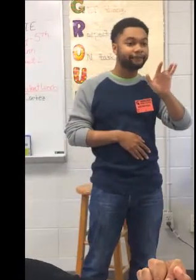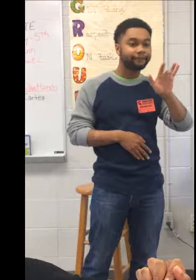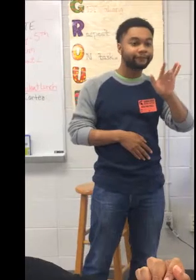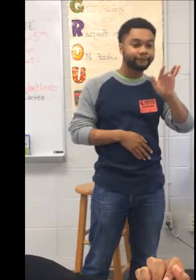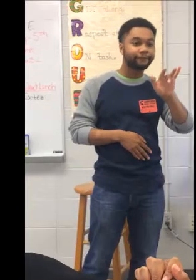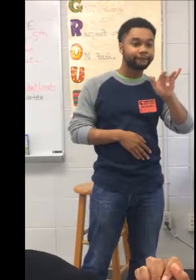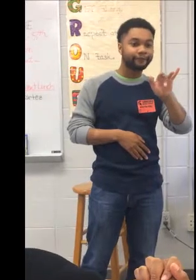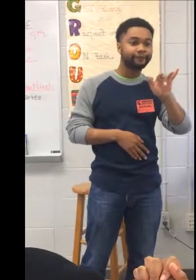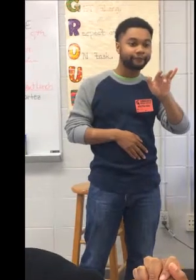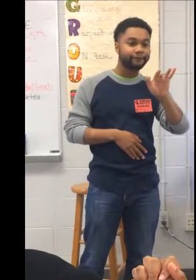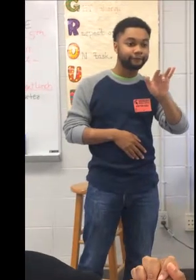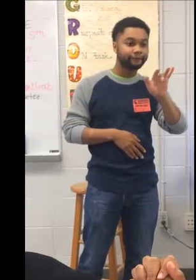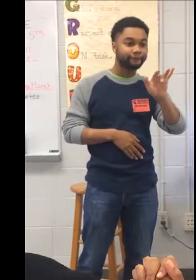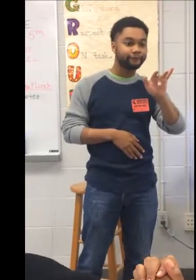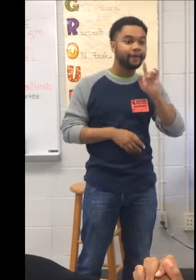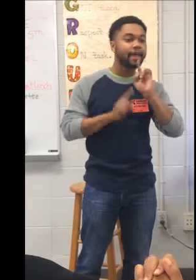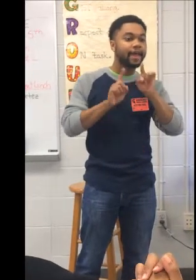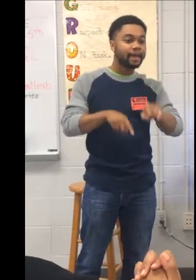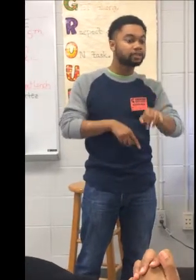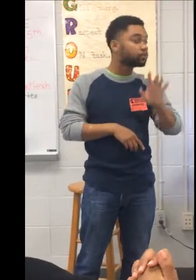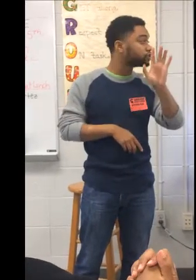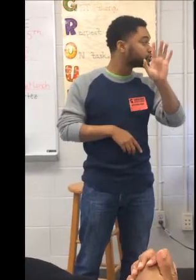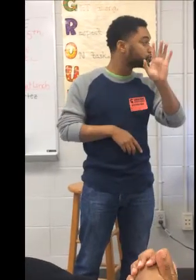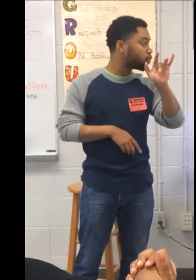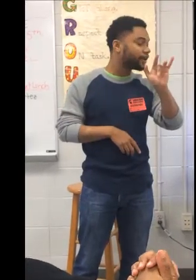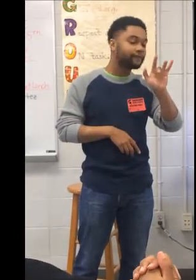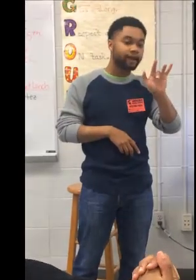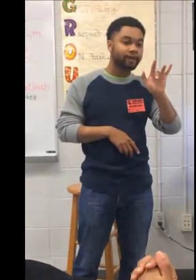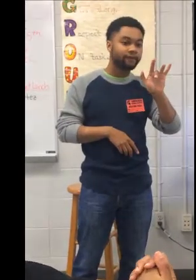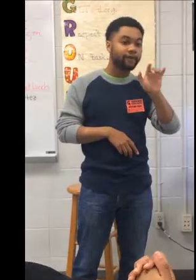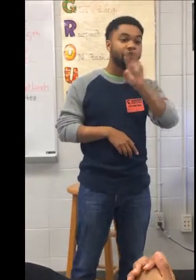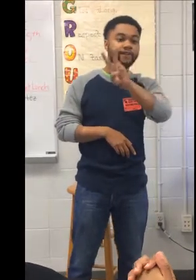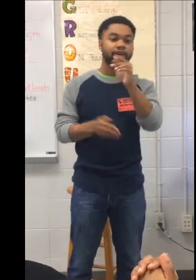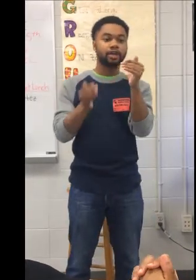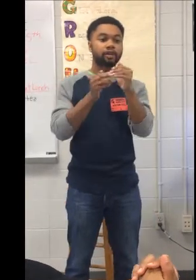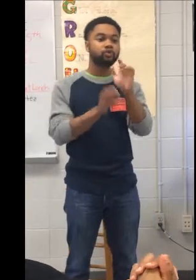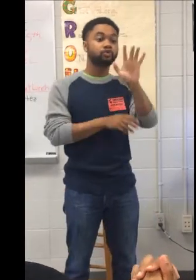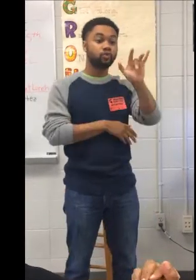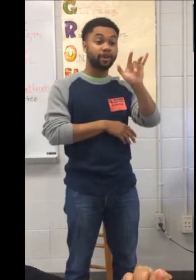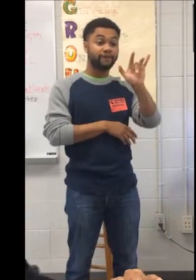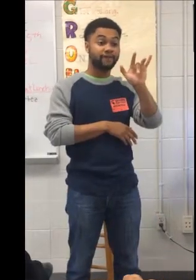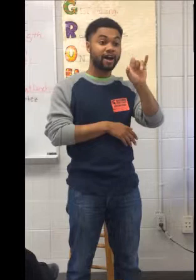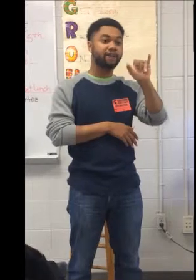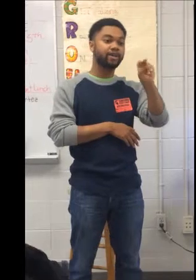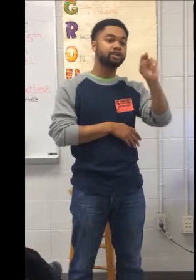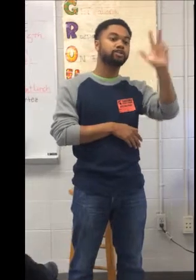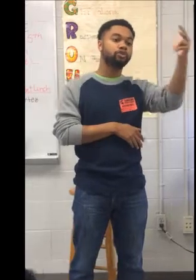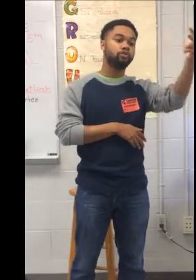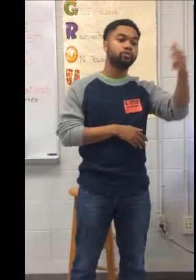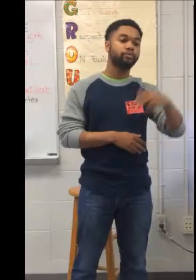25. Our answer was 25 inches cubed. 25 inches